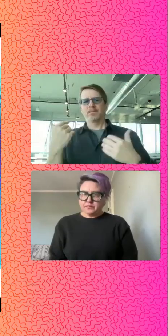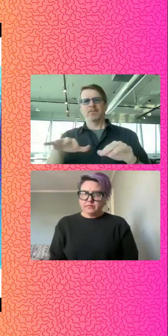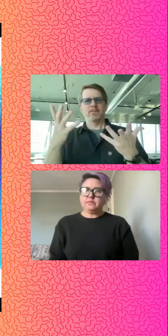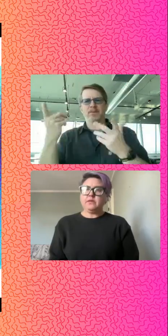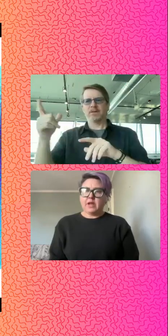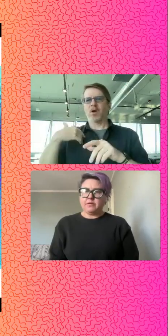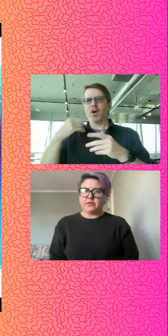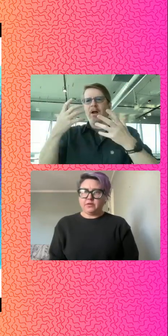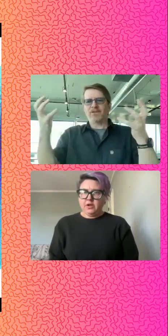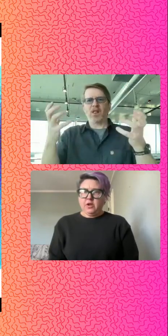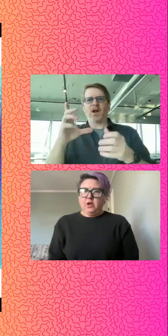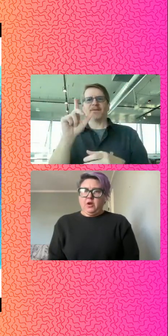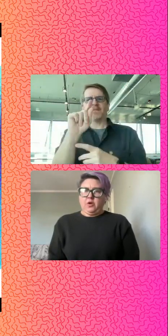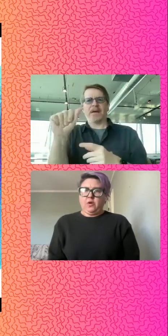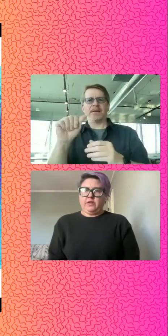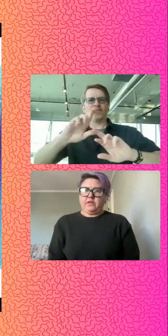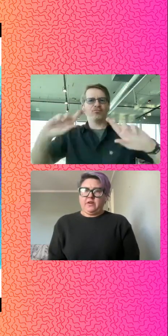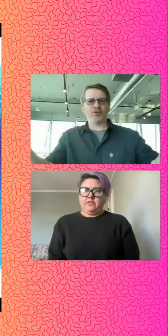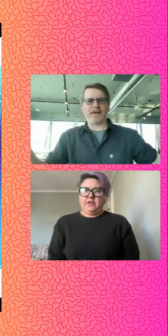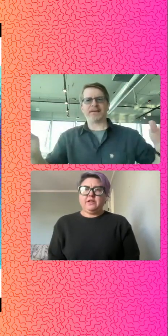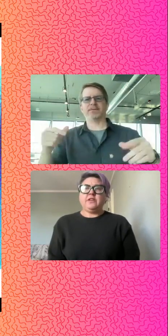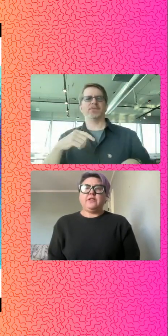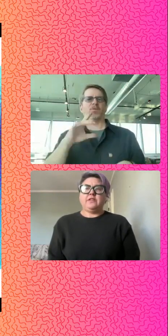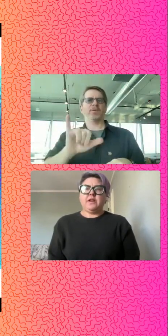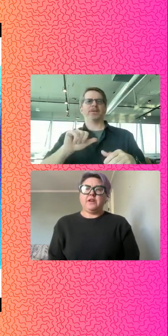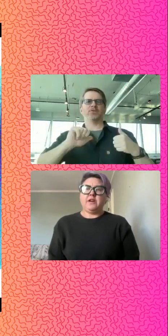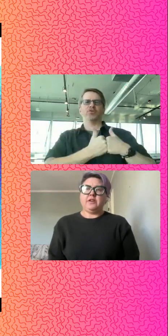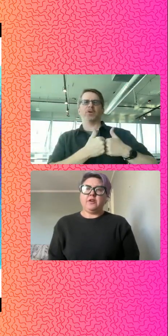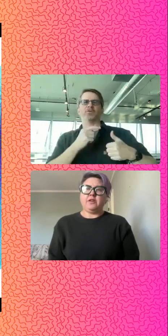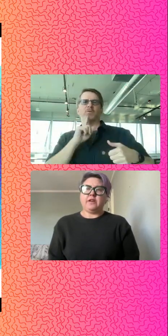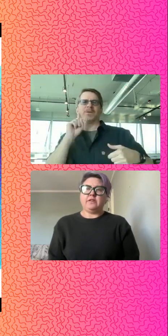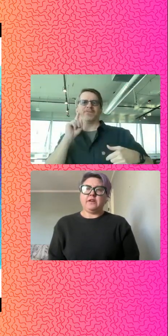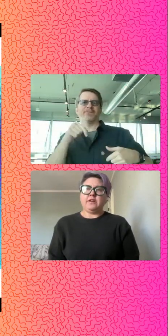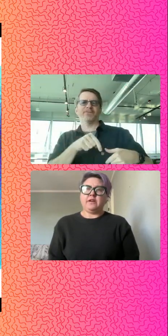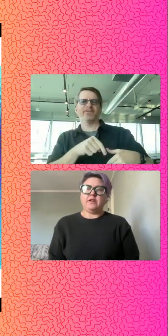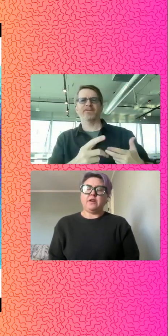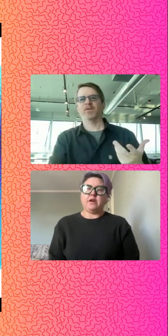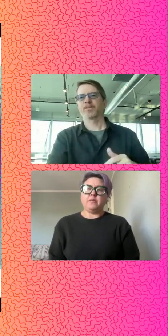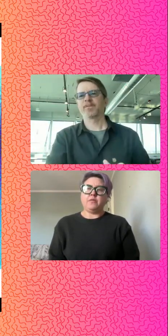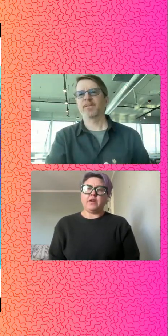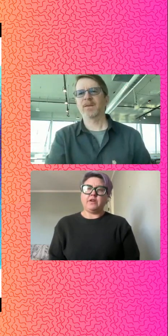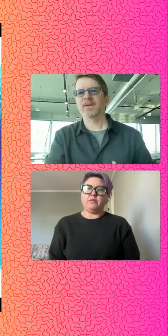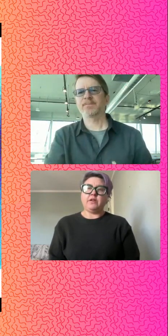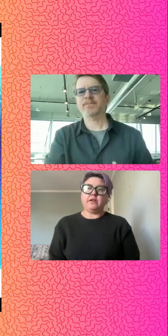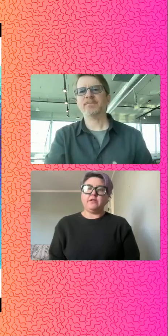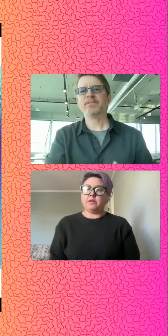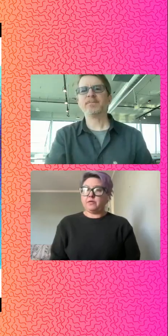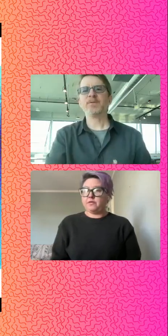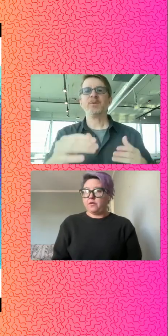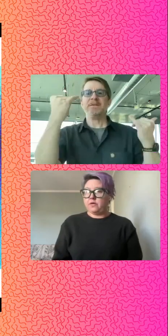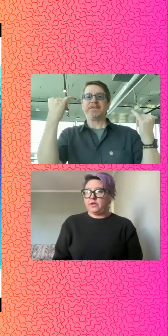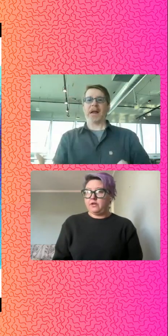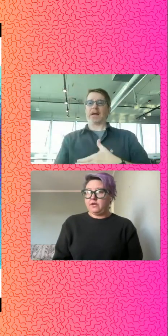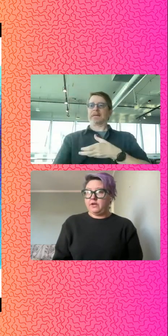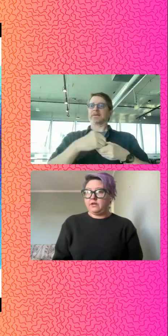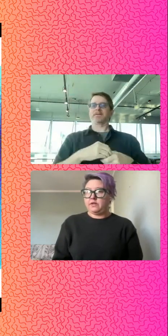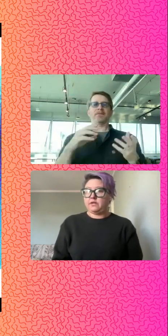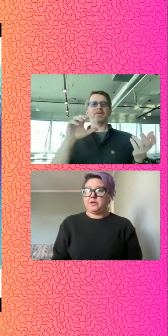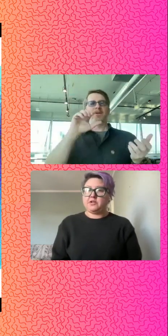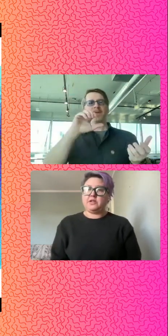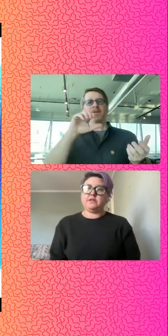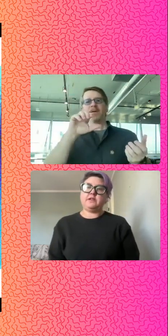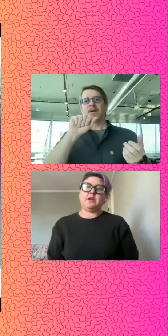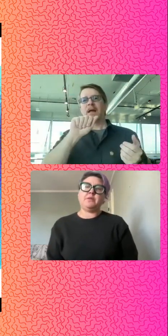so that was quite astonishing. There's, a lot of data readily available for